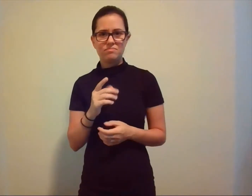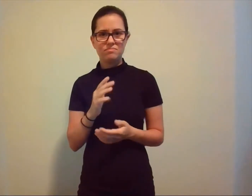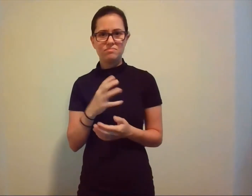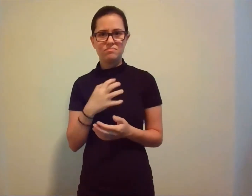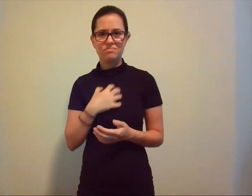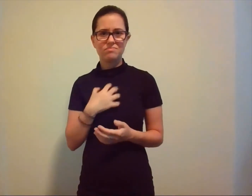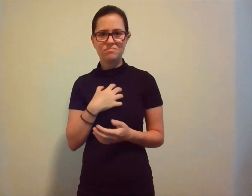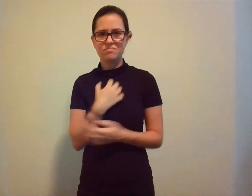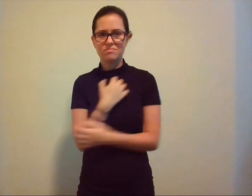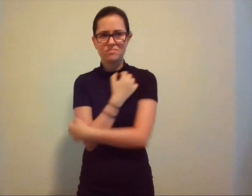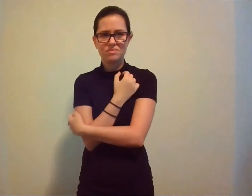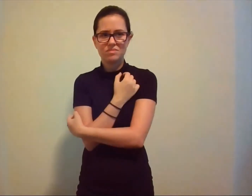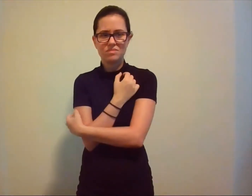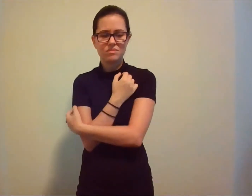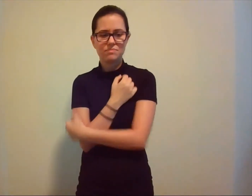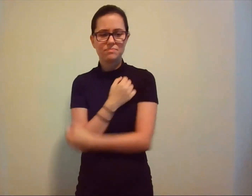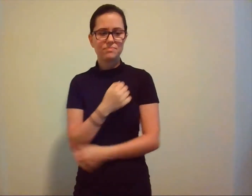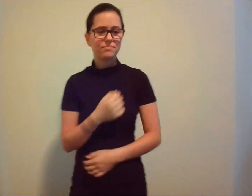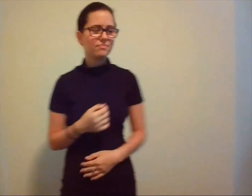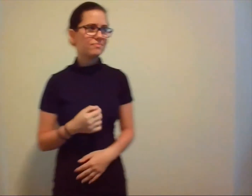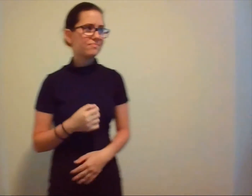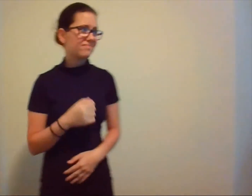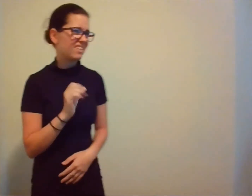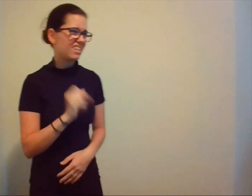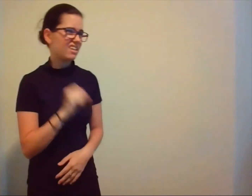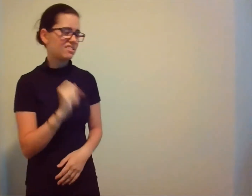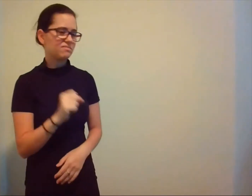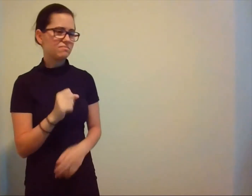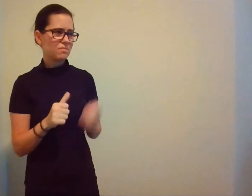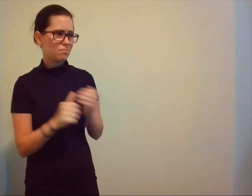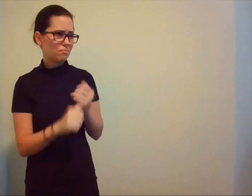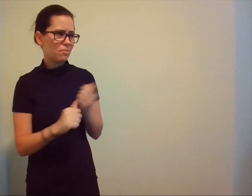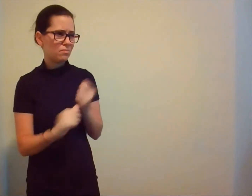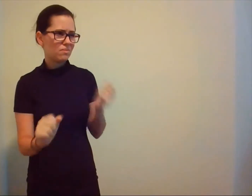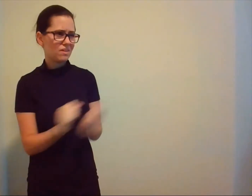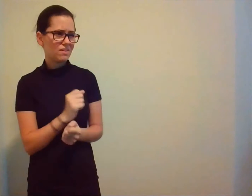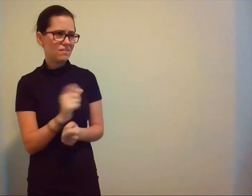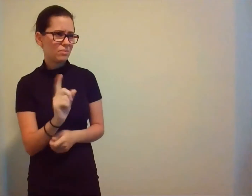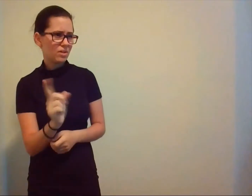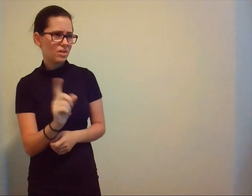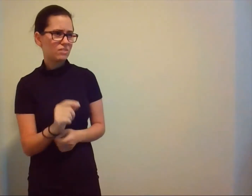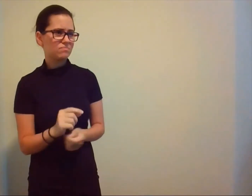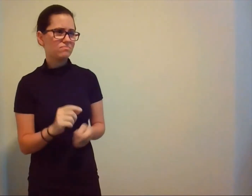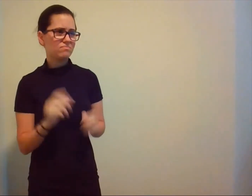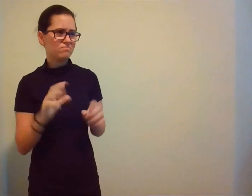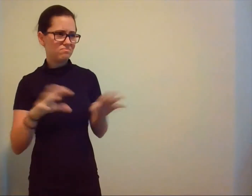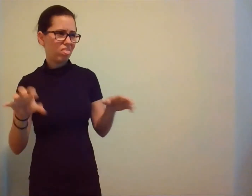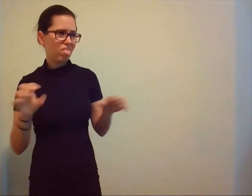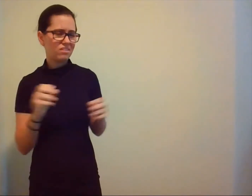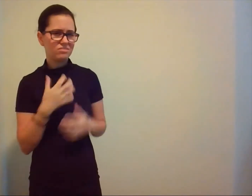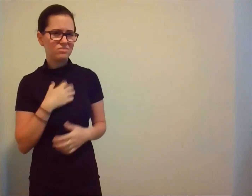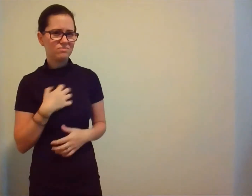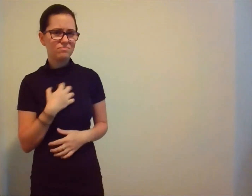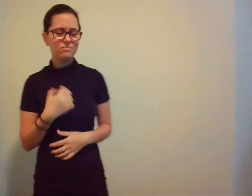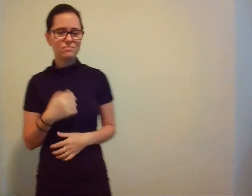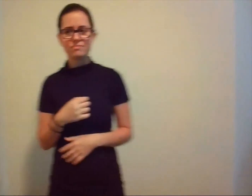don't say, well, ferrets make great pets. Ferrets don't make great children. That's what I'm saying, okay? And that's what I